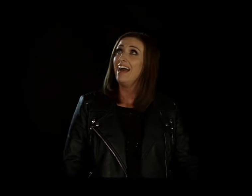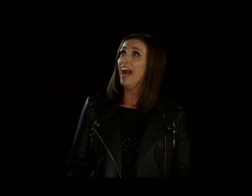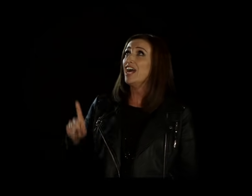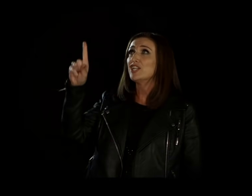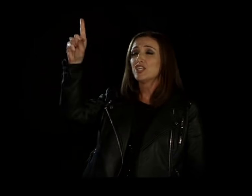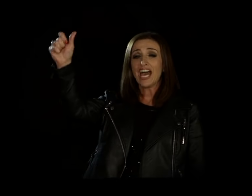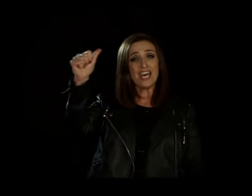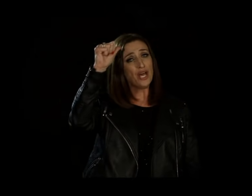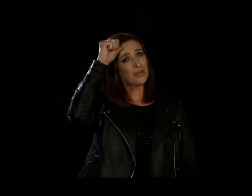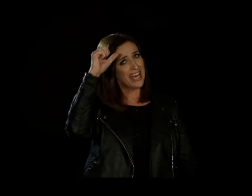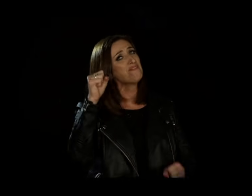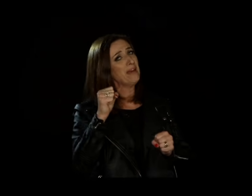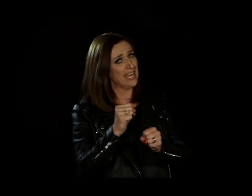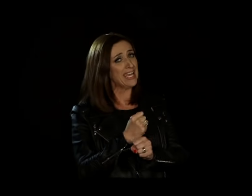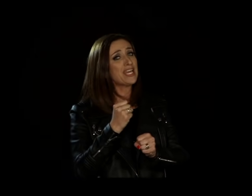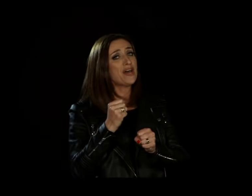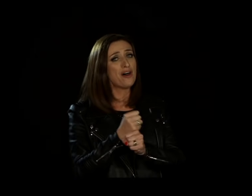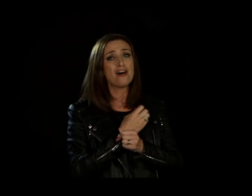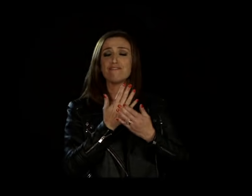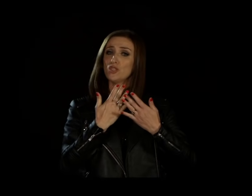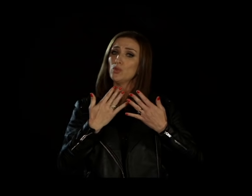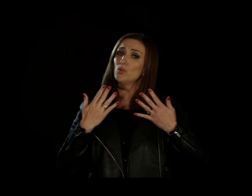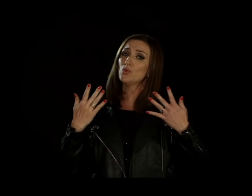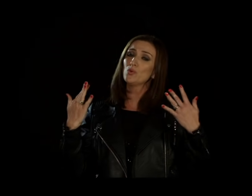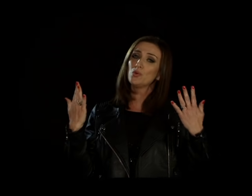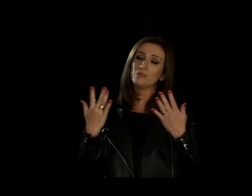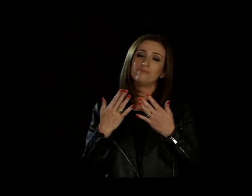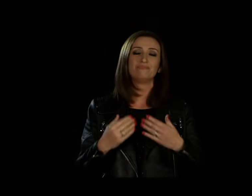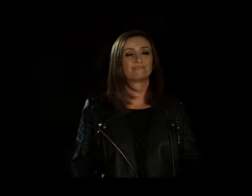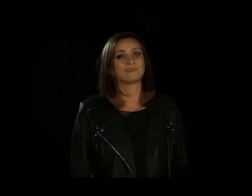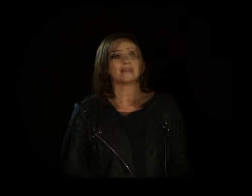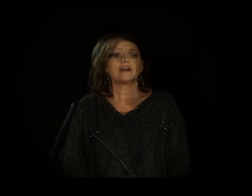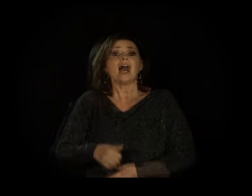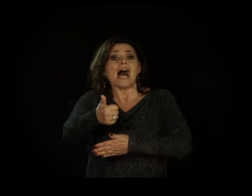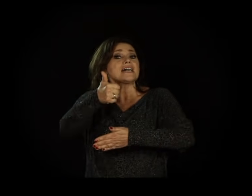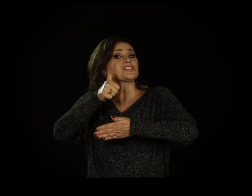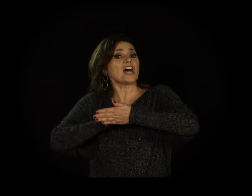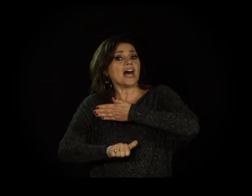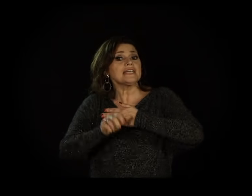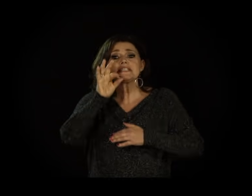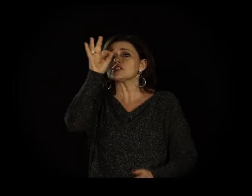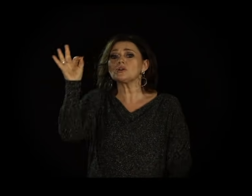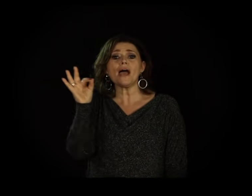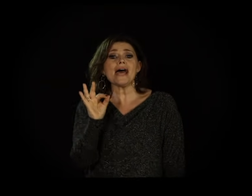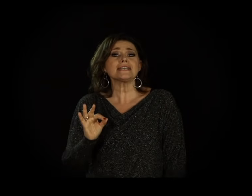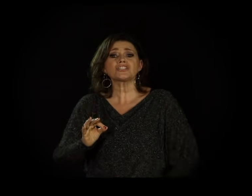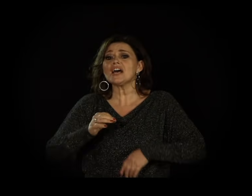God knows I'm made of you I started to question